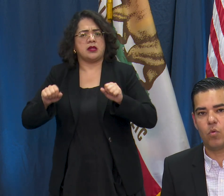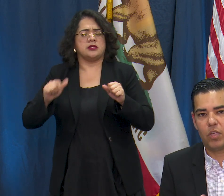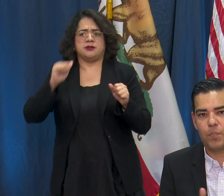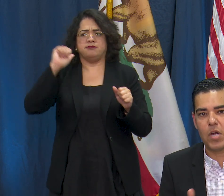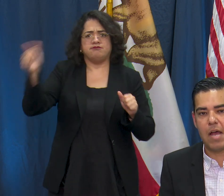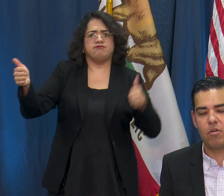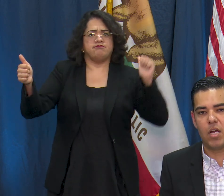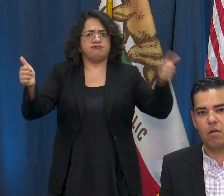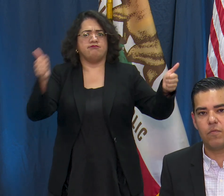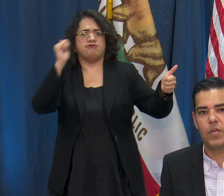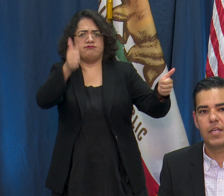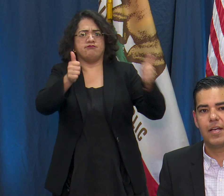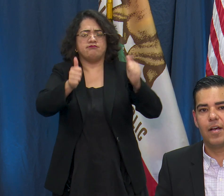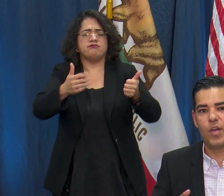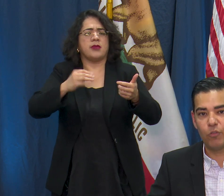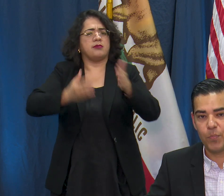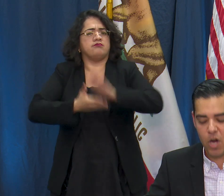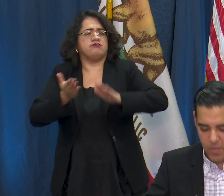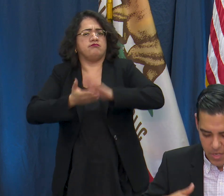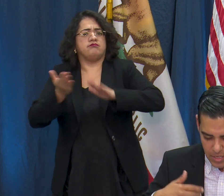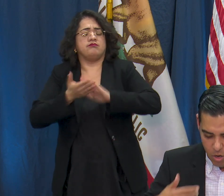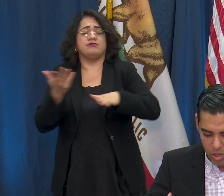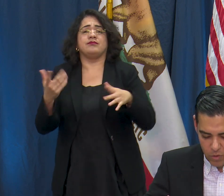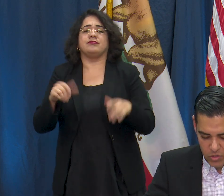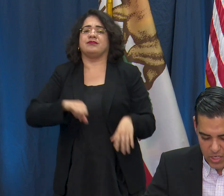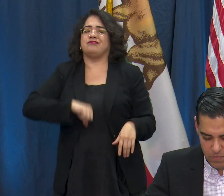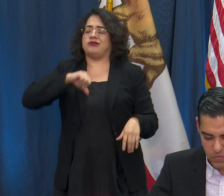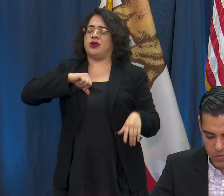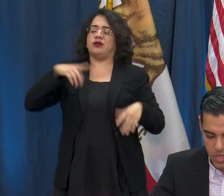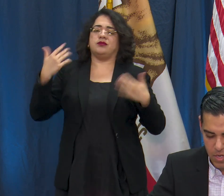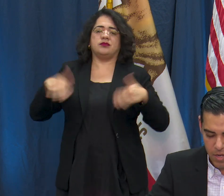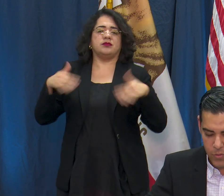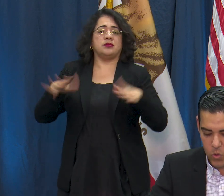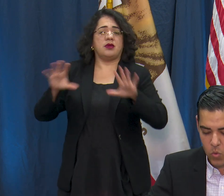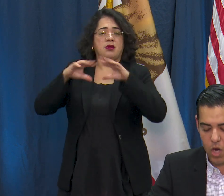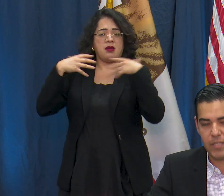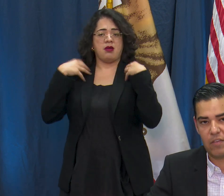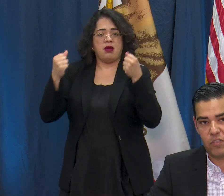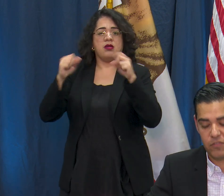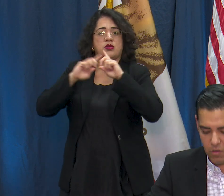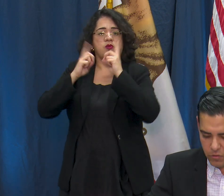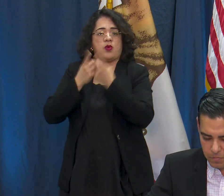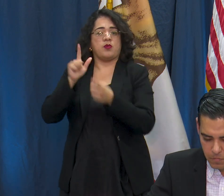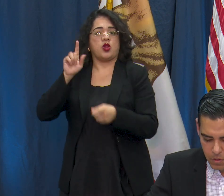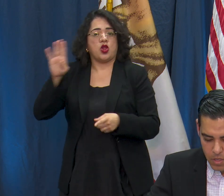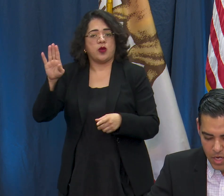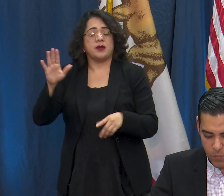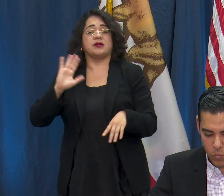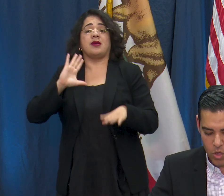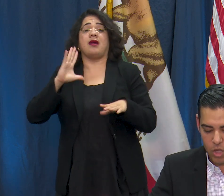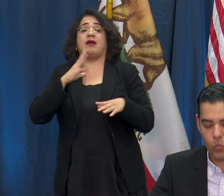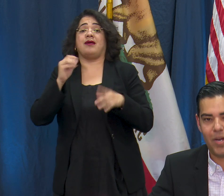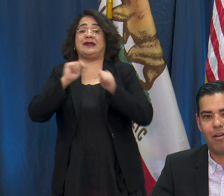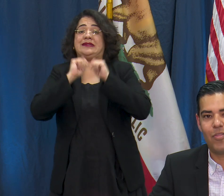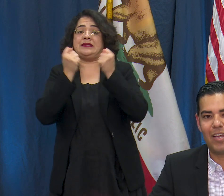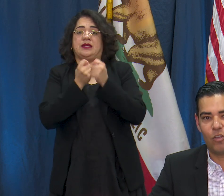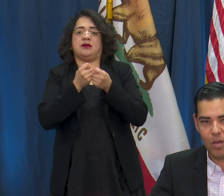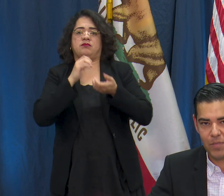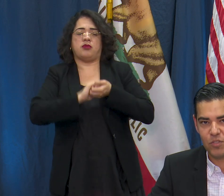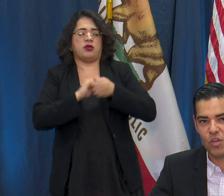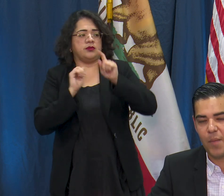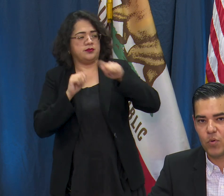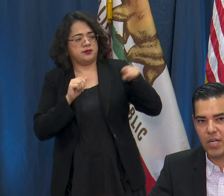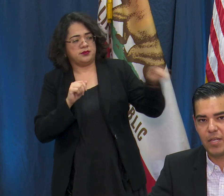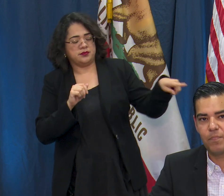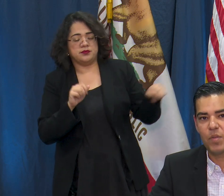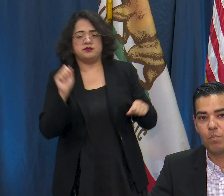and we're really proud of the health department and all of our teams through our testing centers. We're all aware that Long